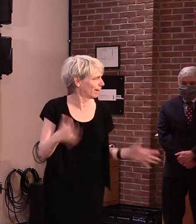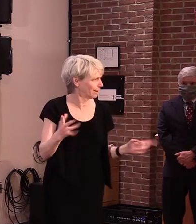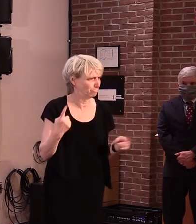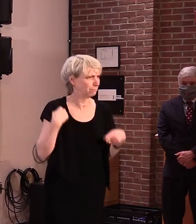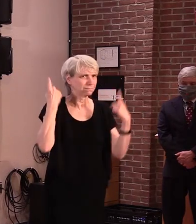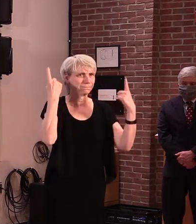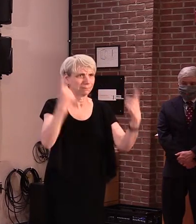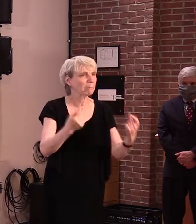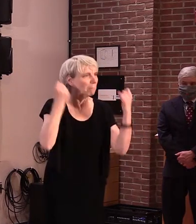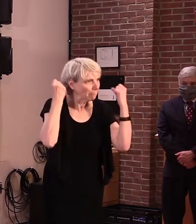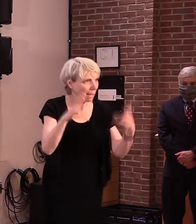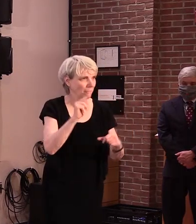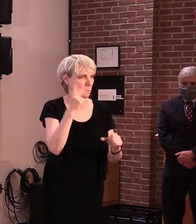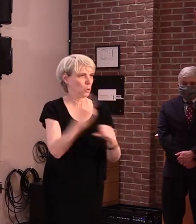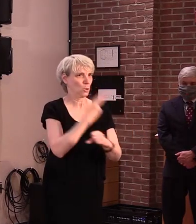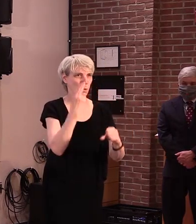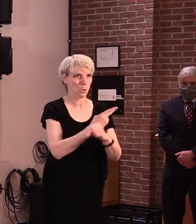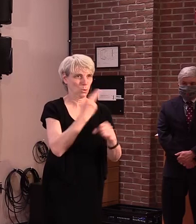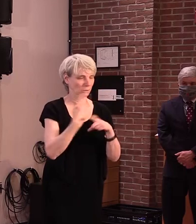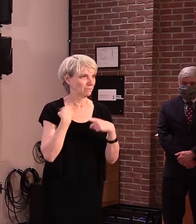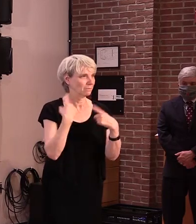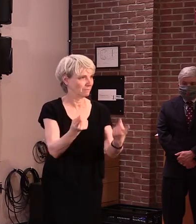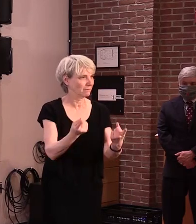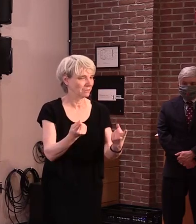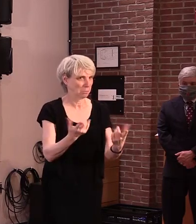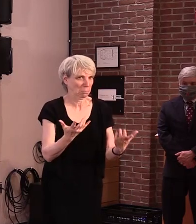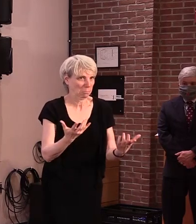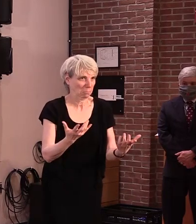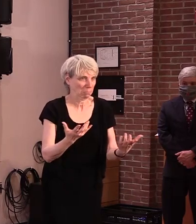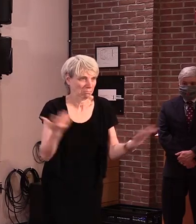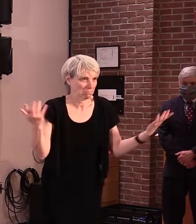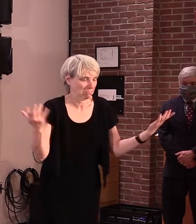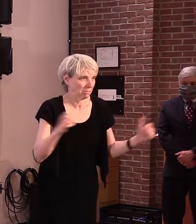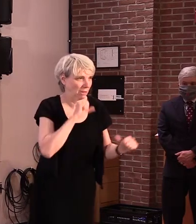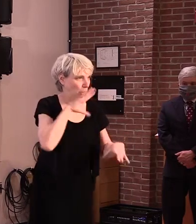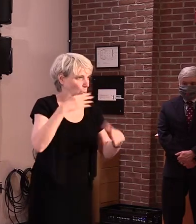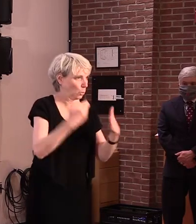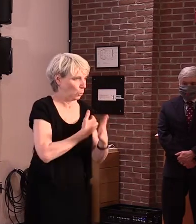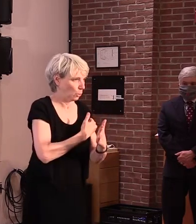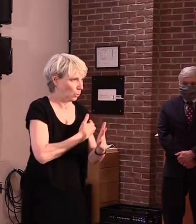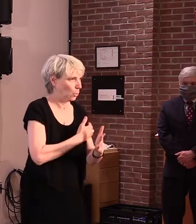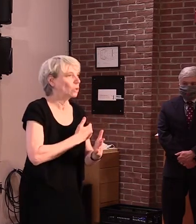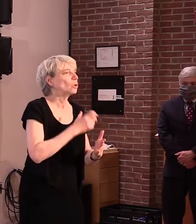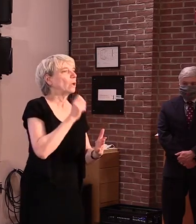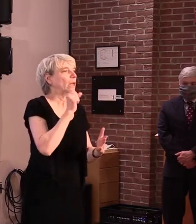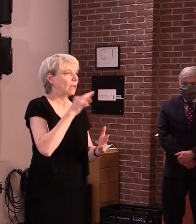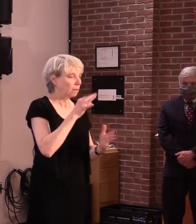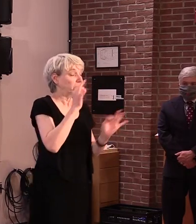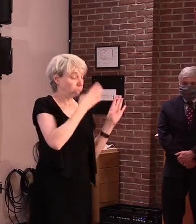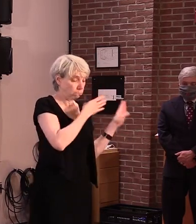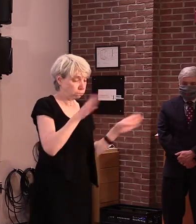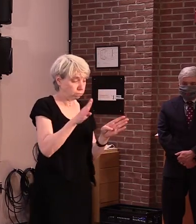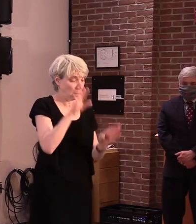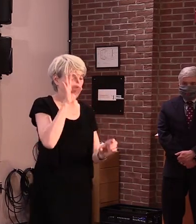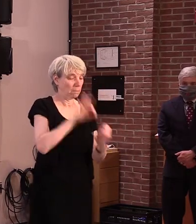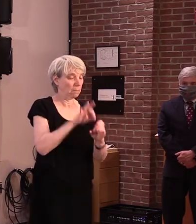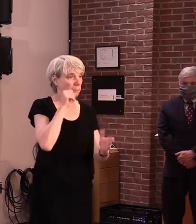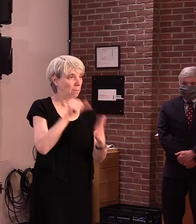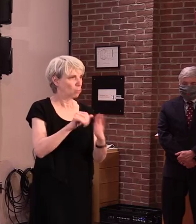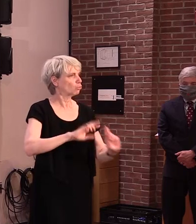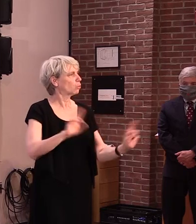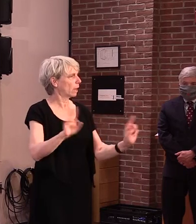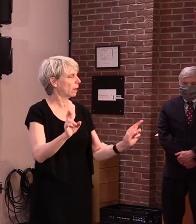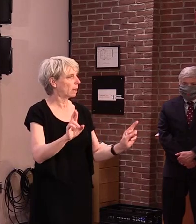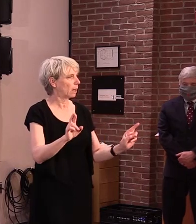widely used. And I thought we have something to back up to. But this provision that